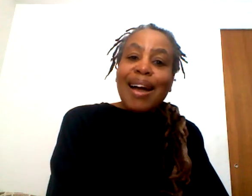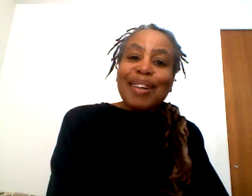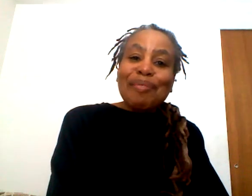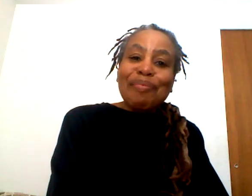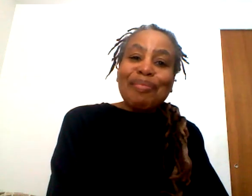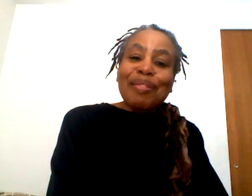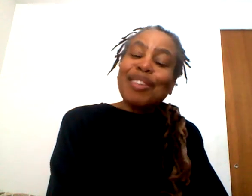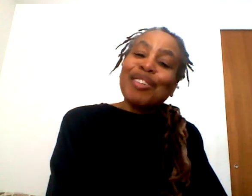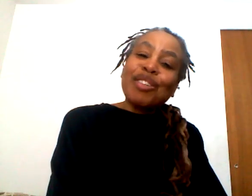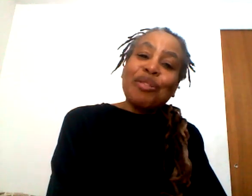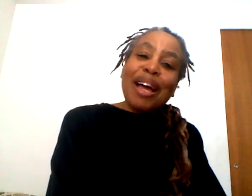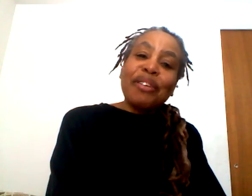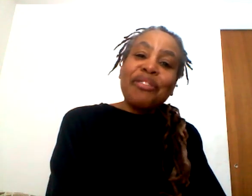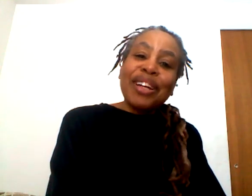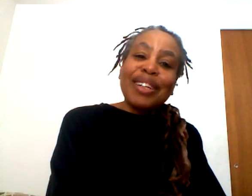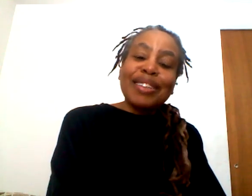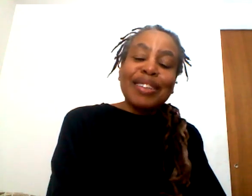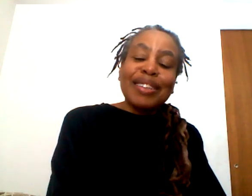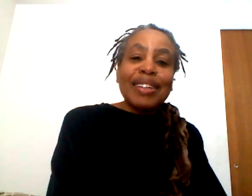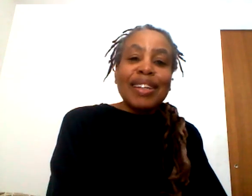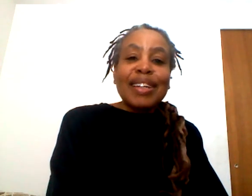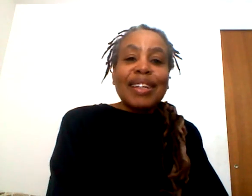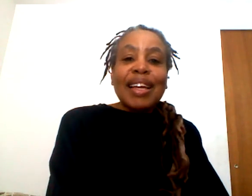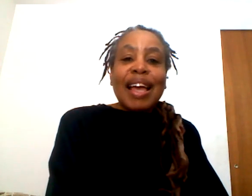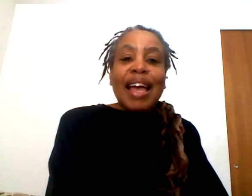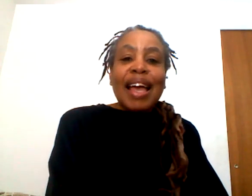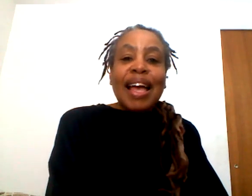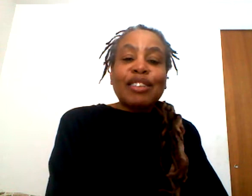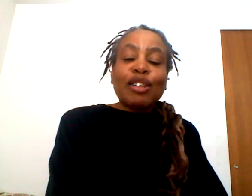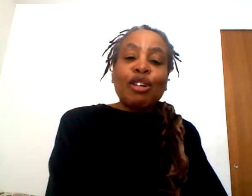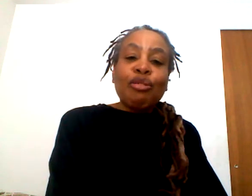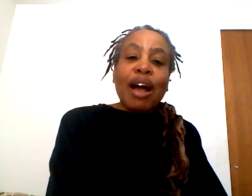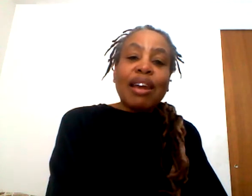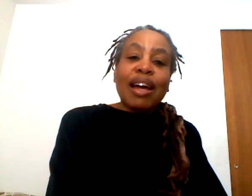Hi, this is Carrala Ficklin at